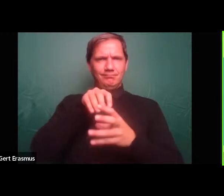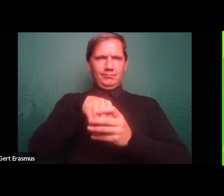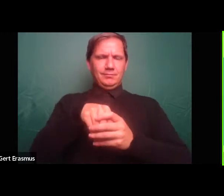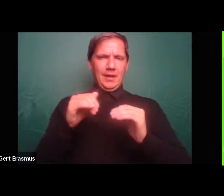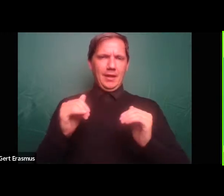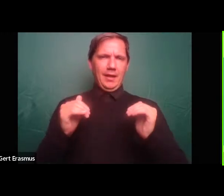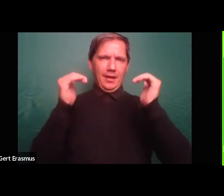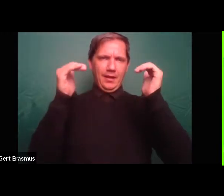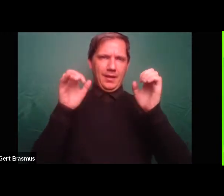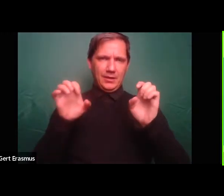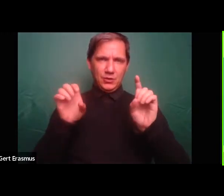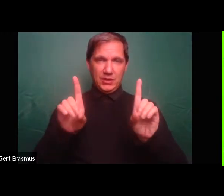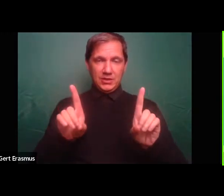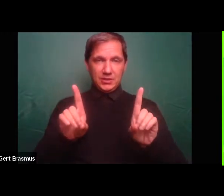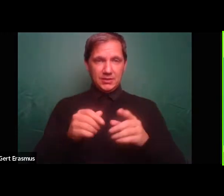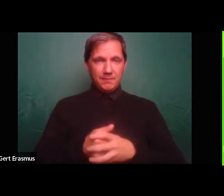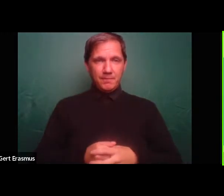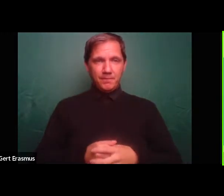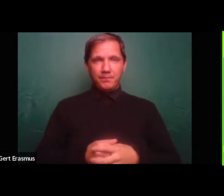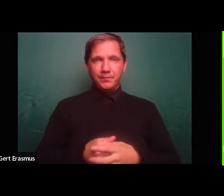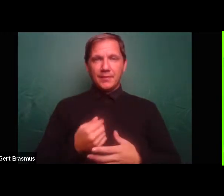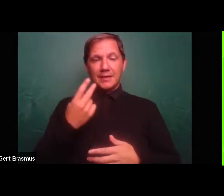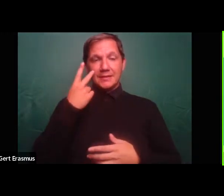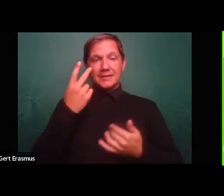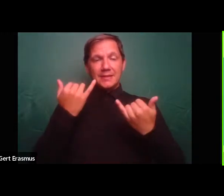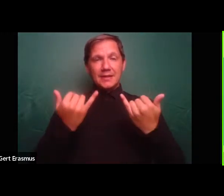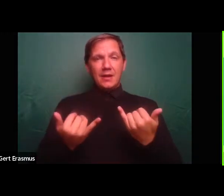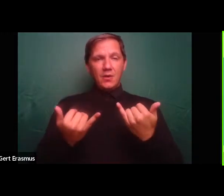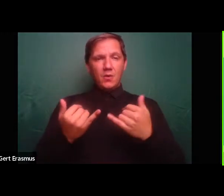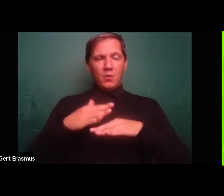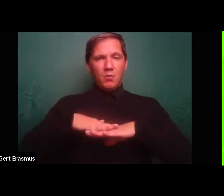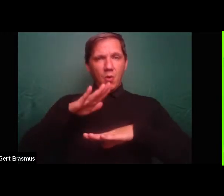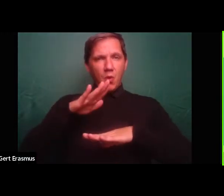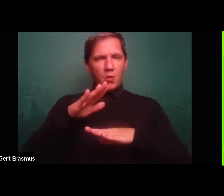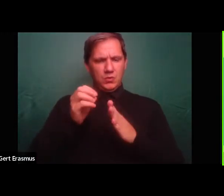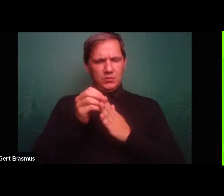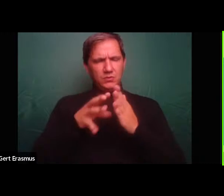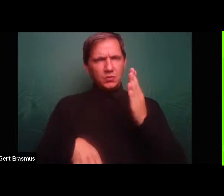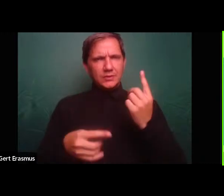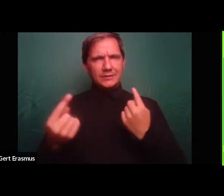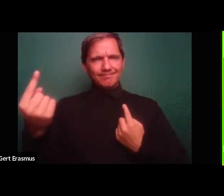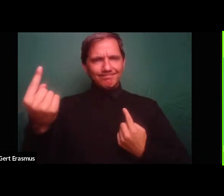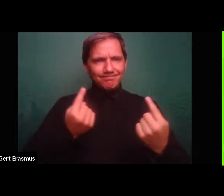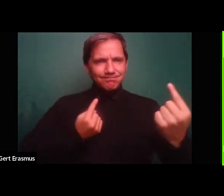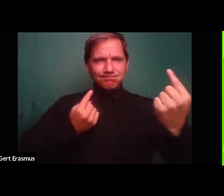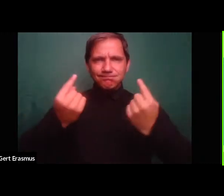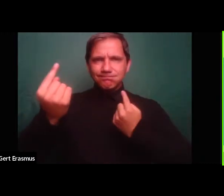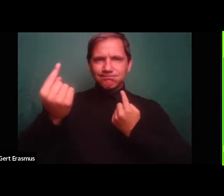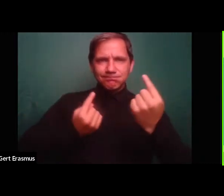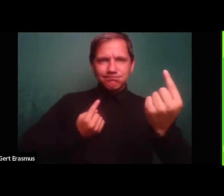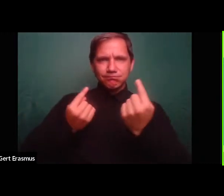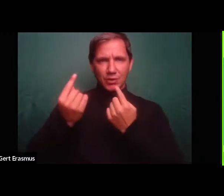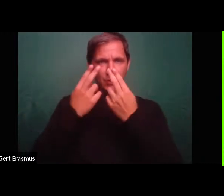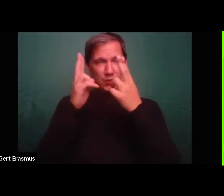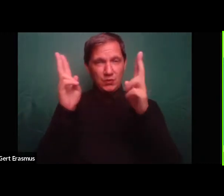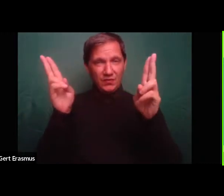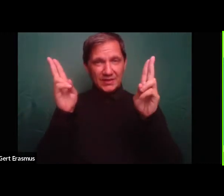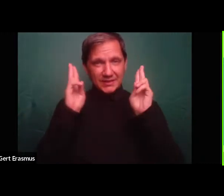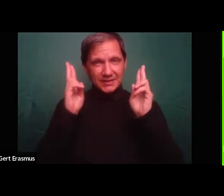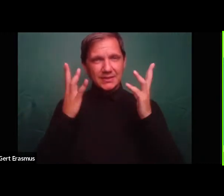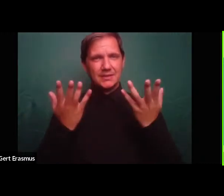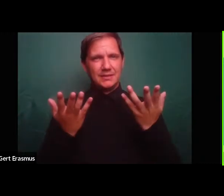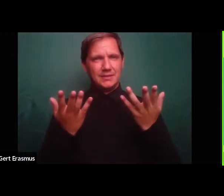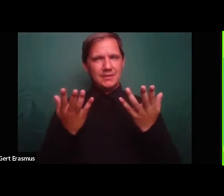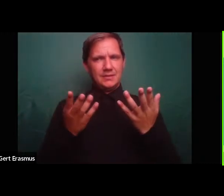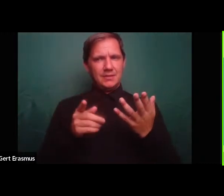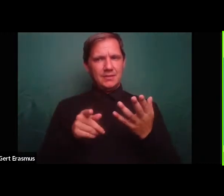that the cohort of the students that start to access higher education, the